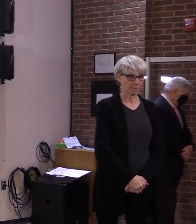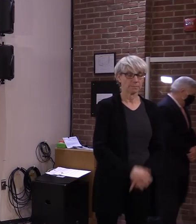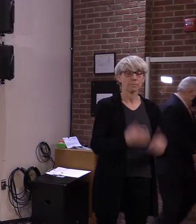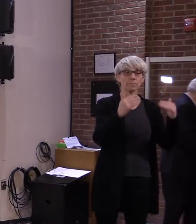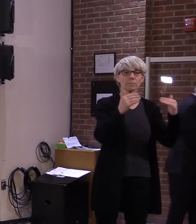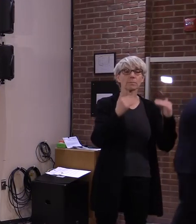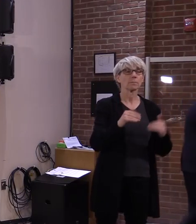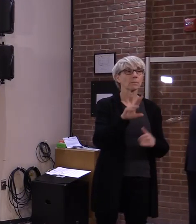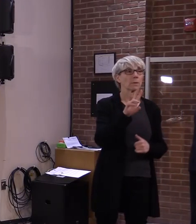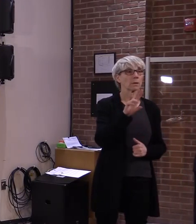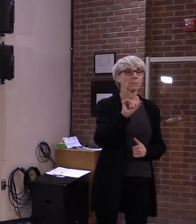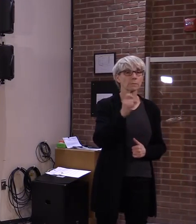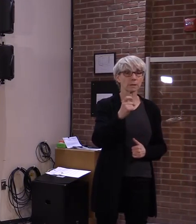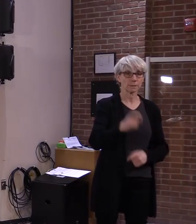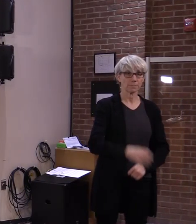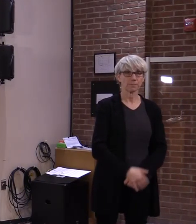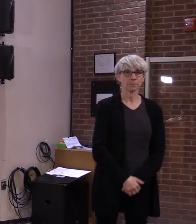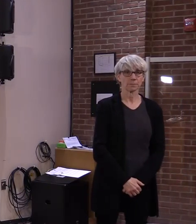Avery, WCAX.